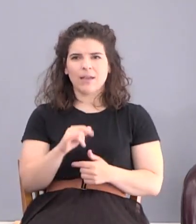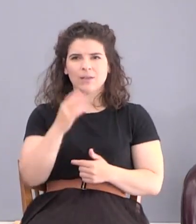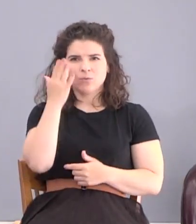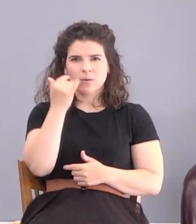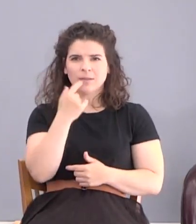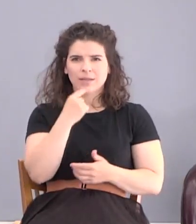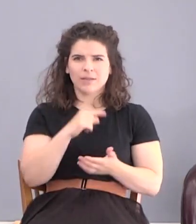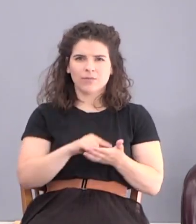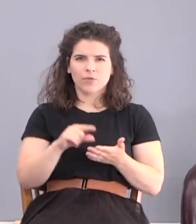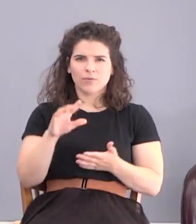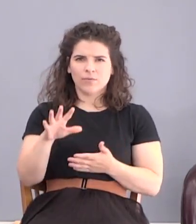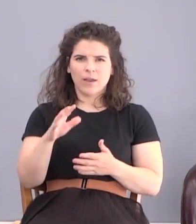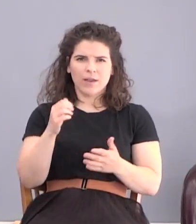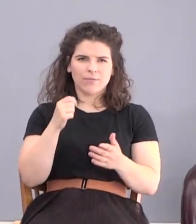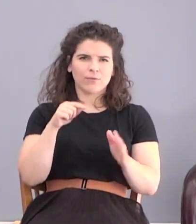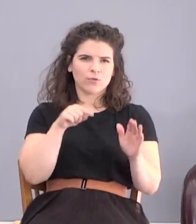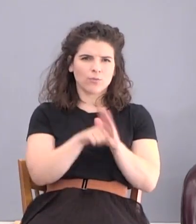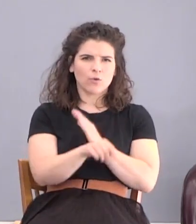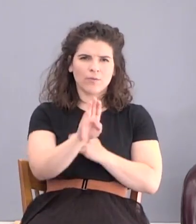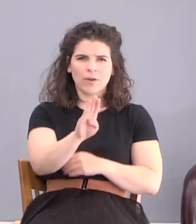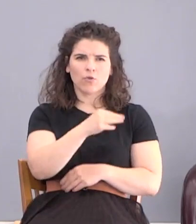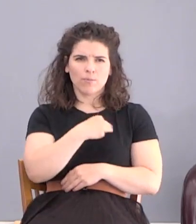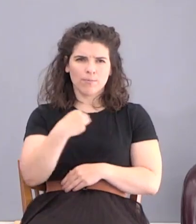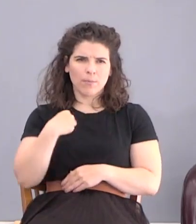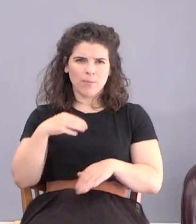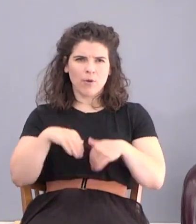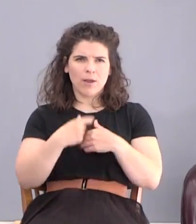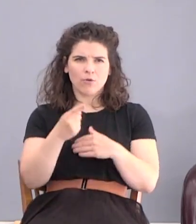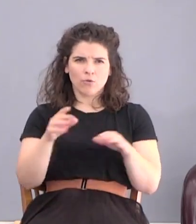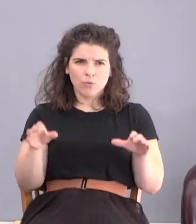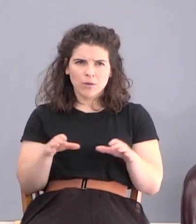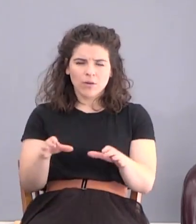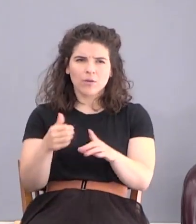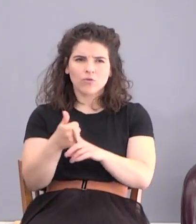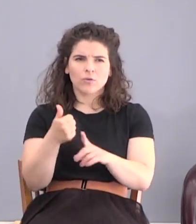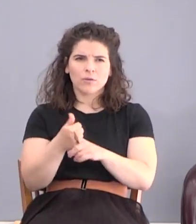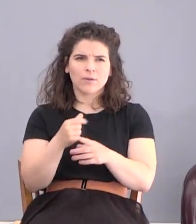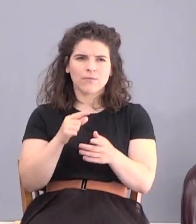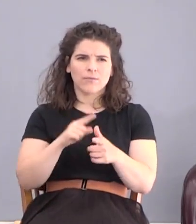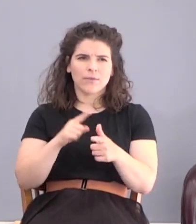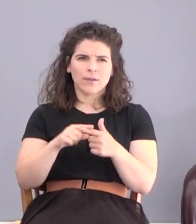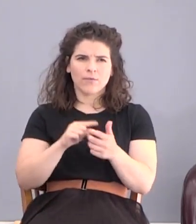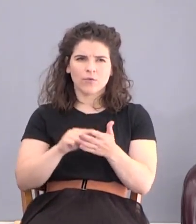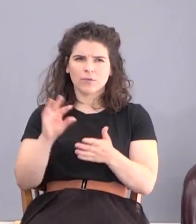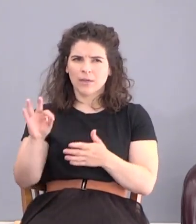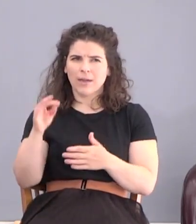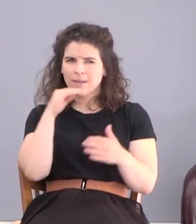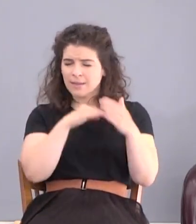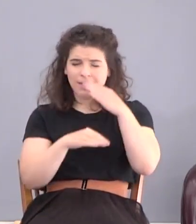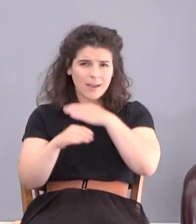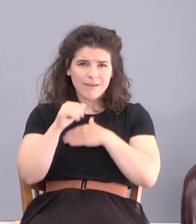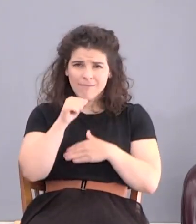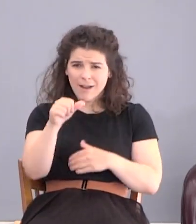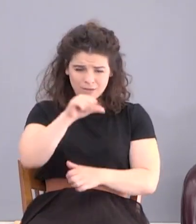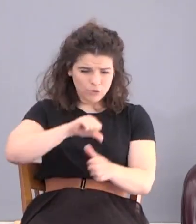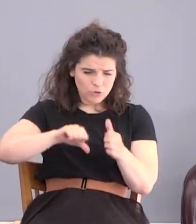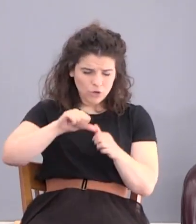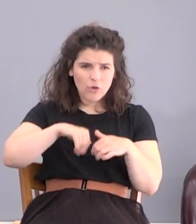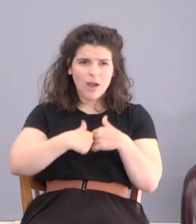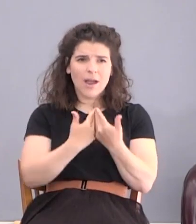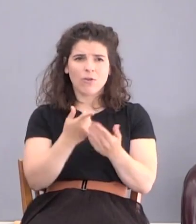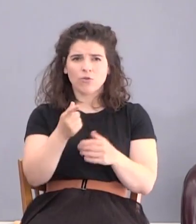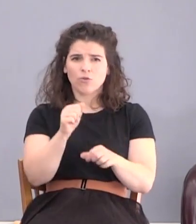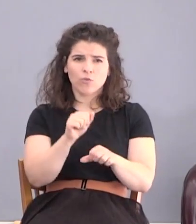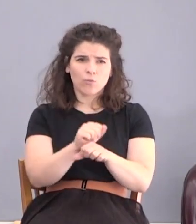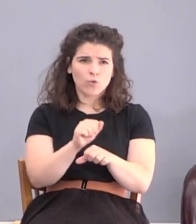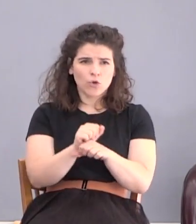5 to mortify your members. It's how do you conduct yourself? And then it talks about in verse 9, lie not one to another. How do you deal with other members of the body